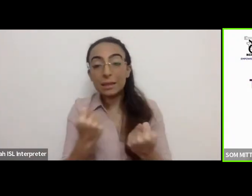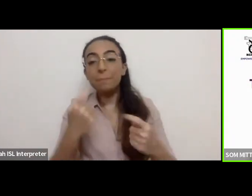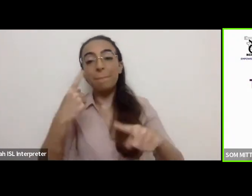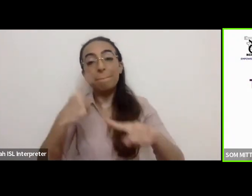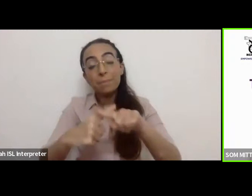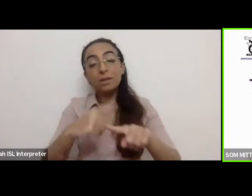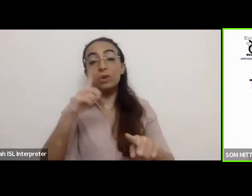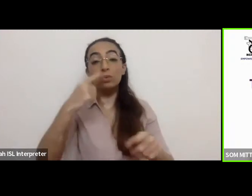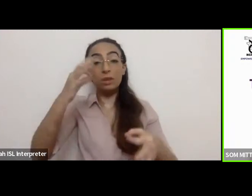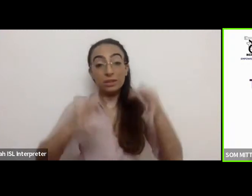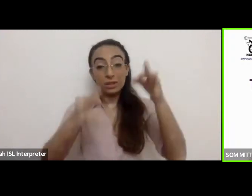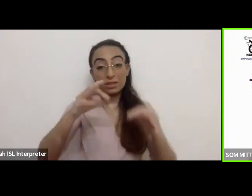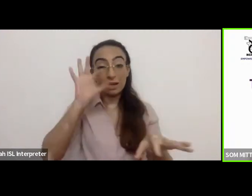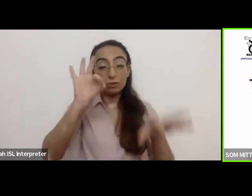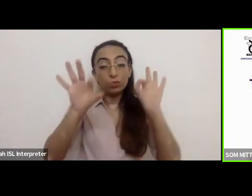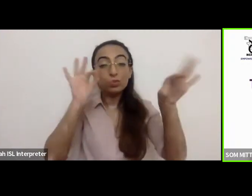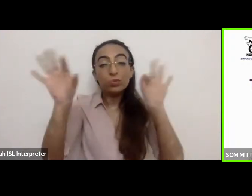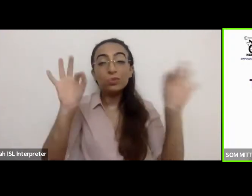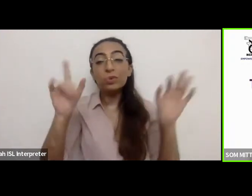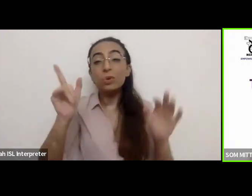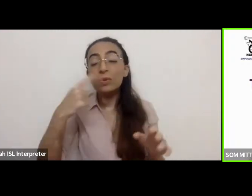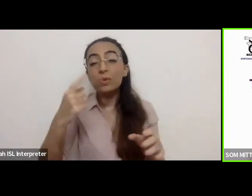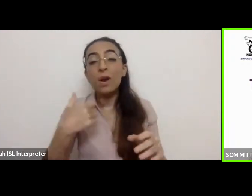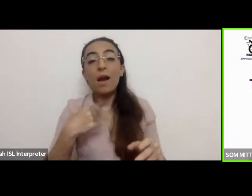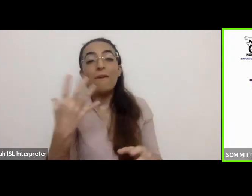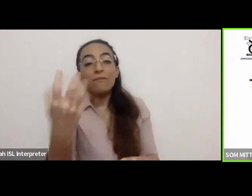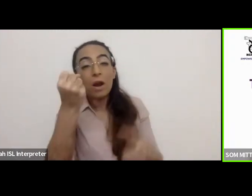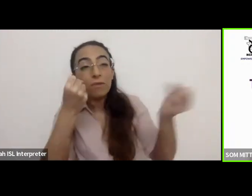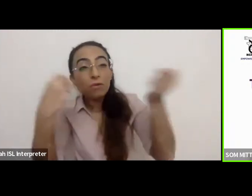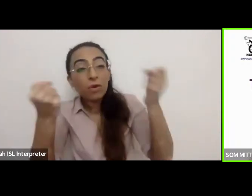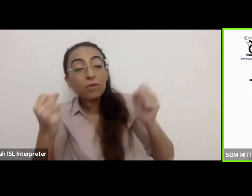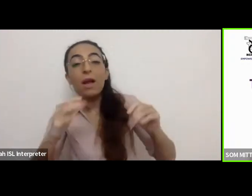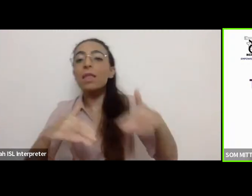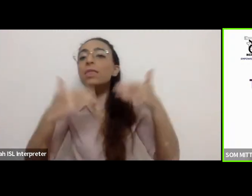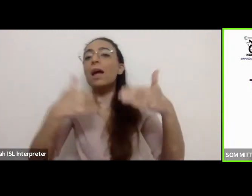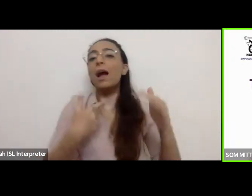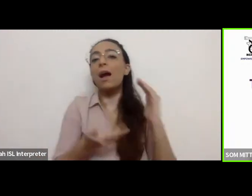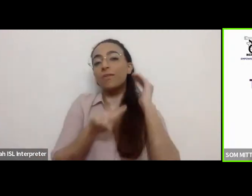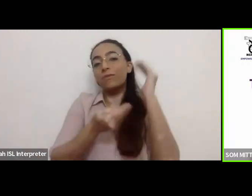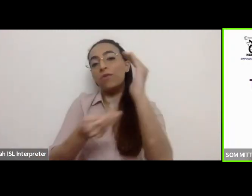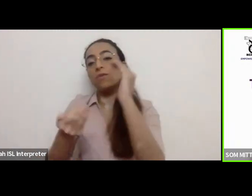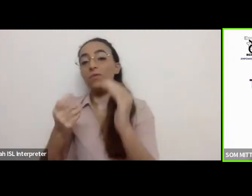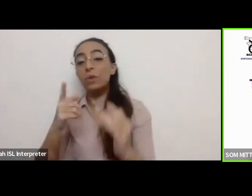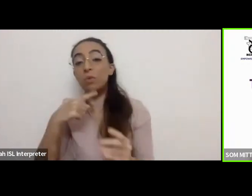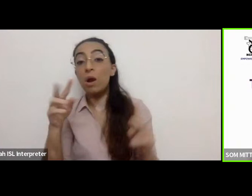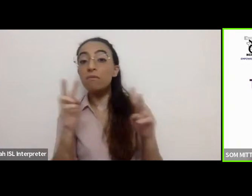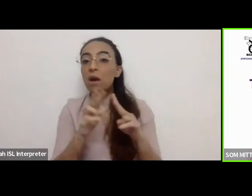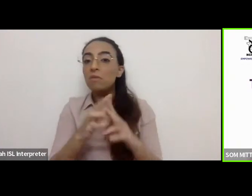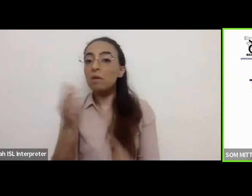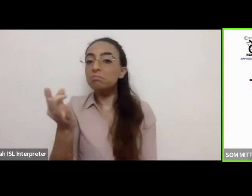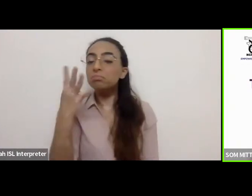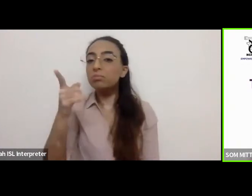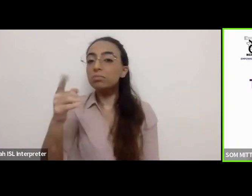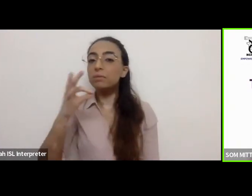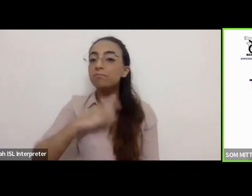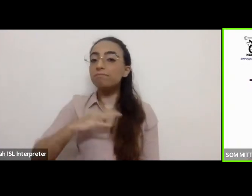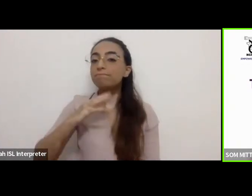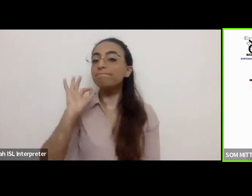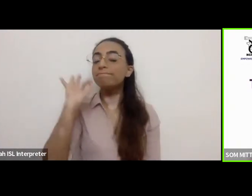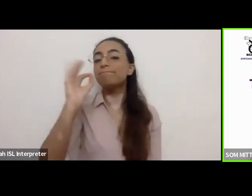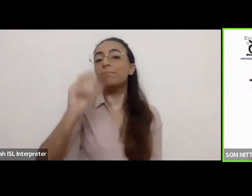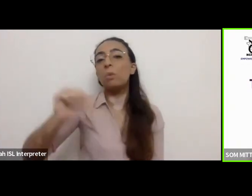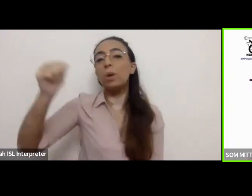know, finding first and then rewarding all these very, very well-deserving people.